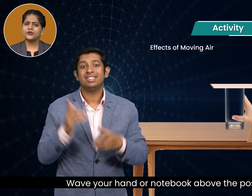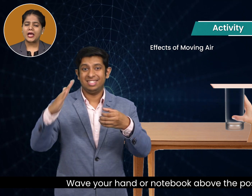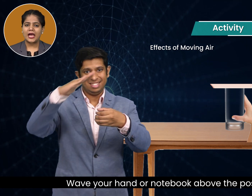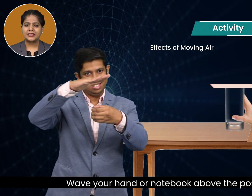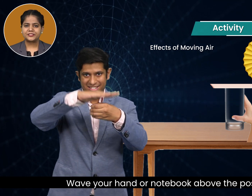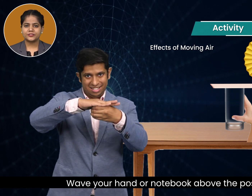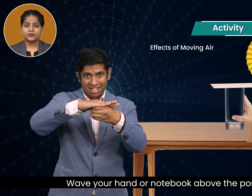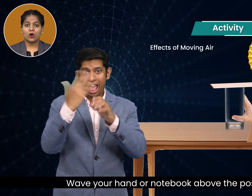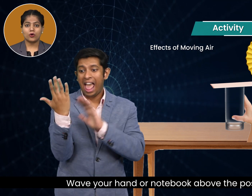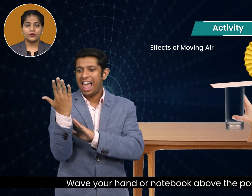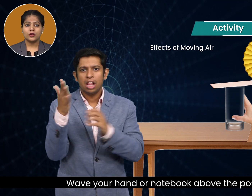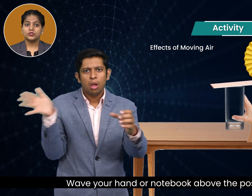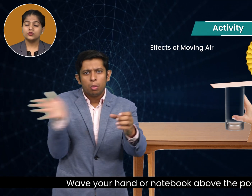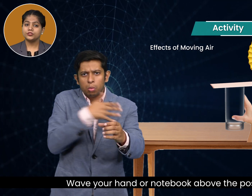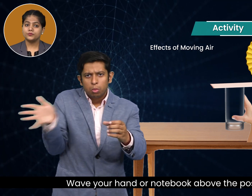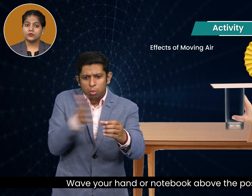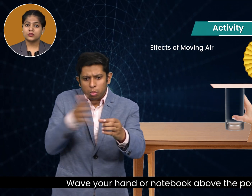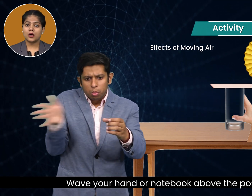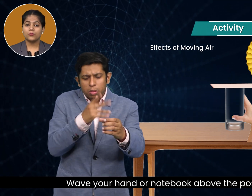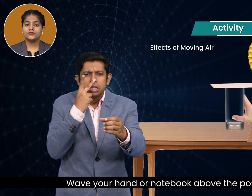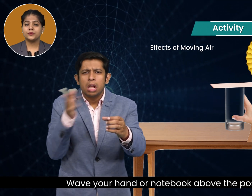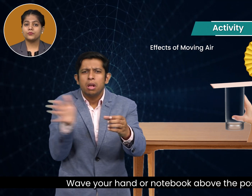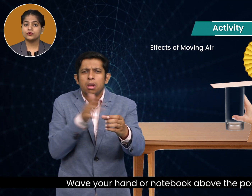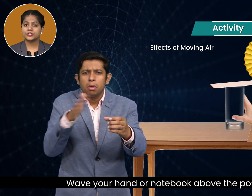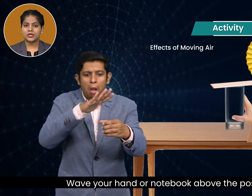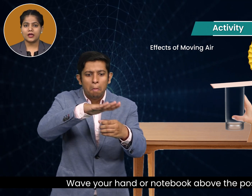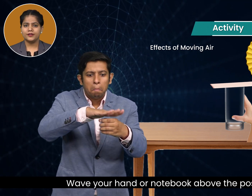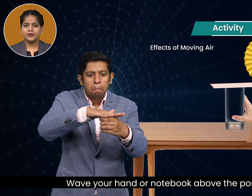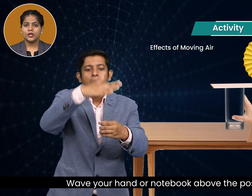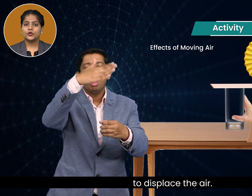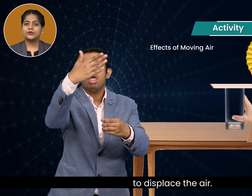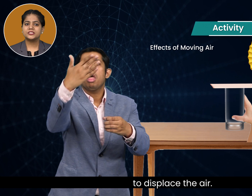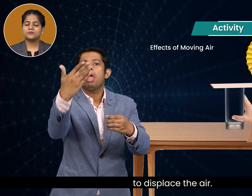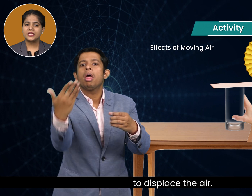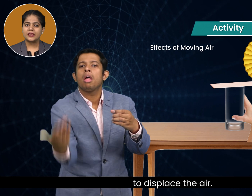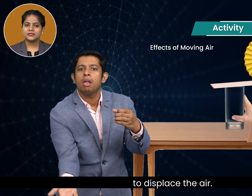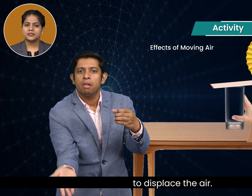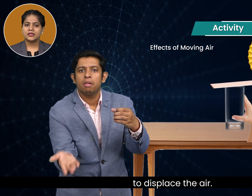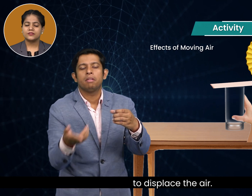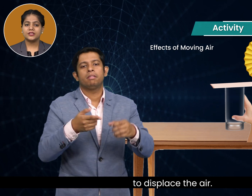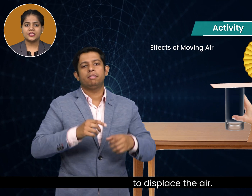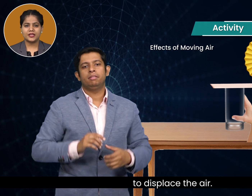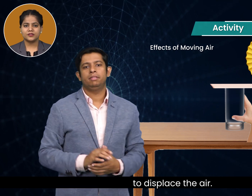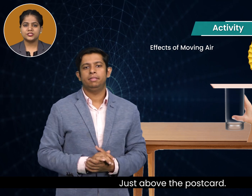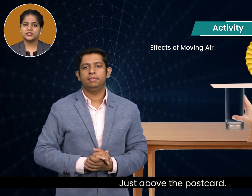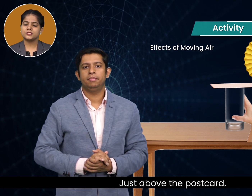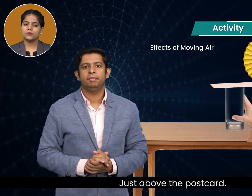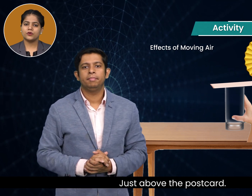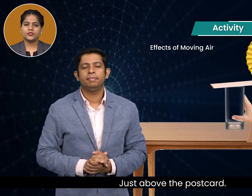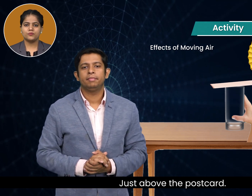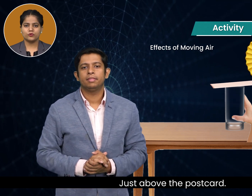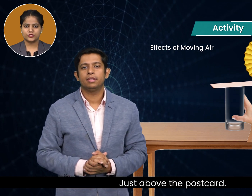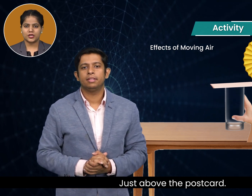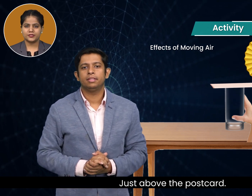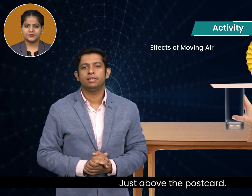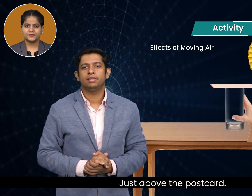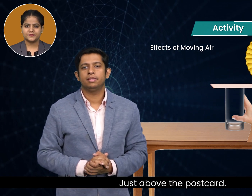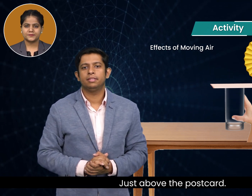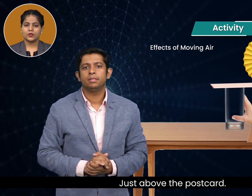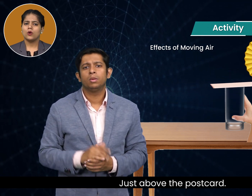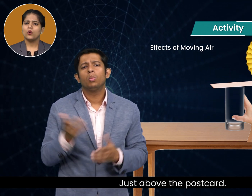Wave your hand or notebook above the postcard to displace the air just above the